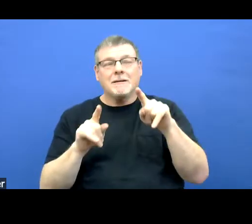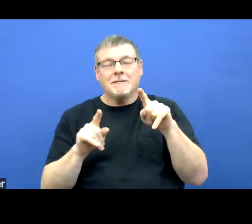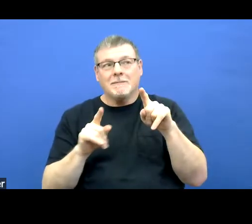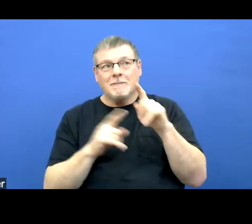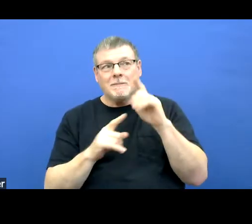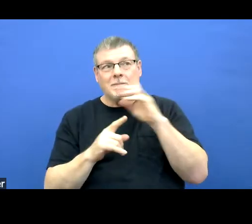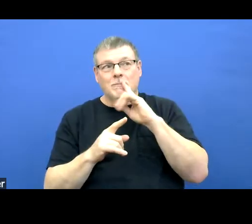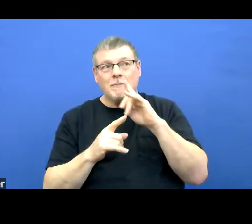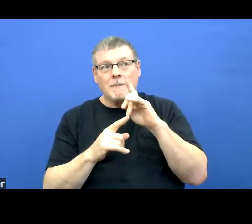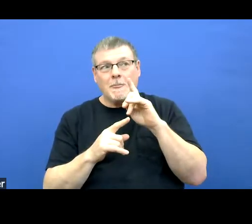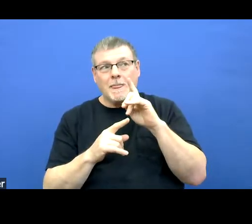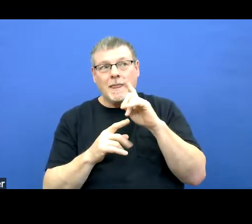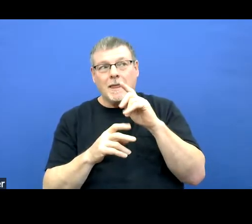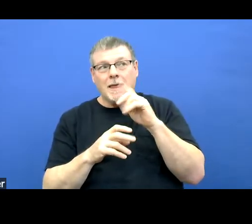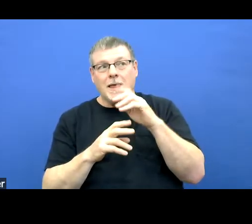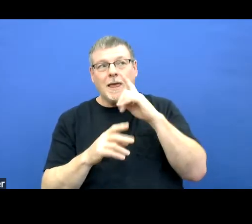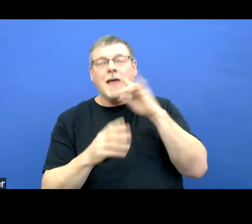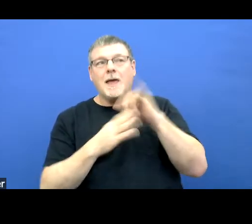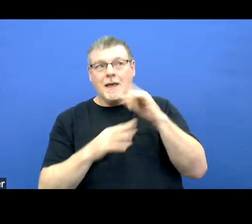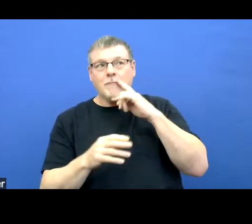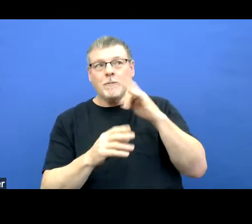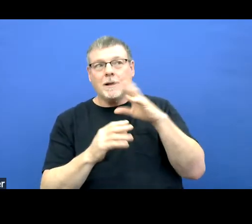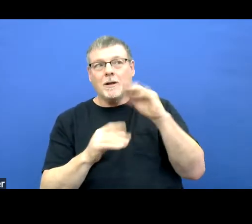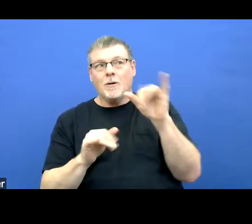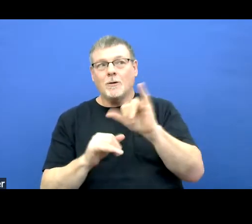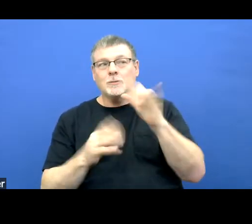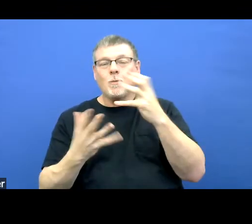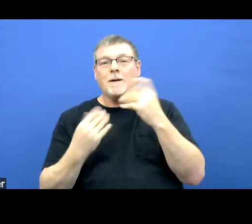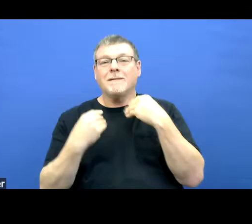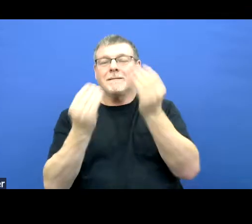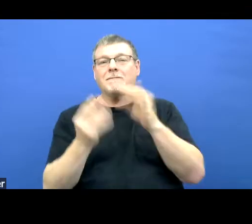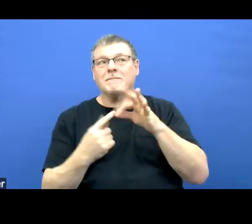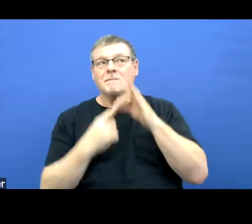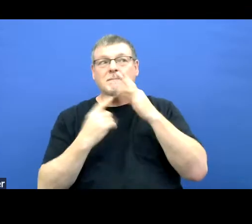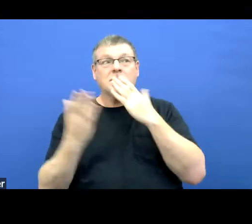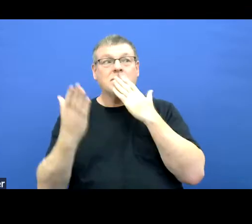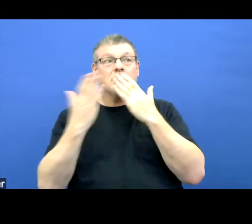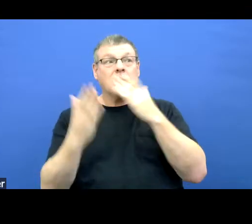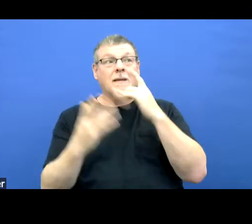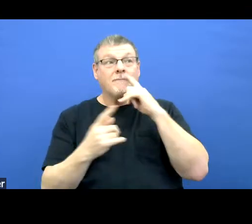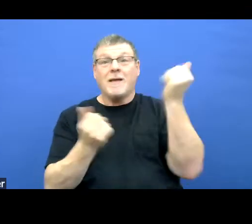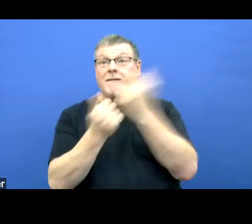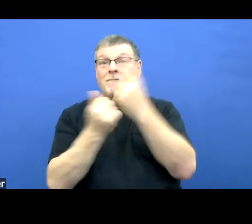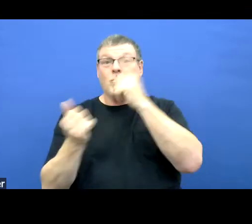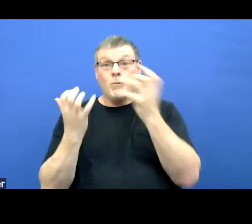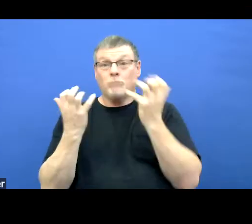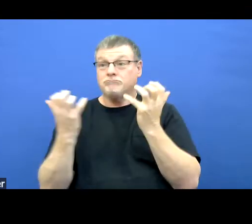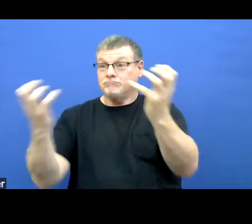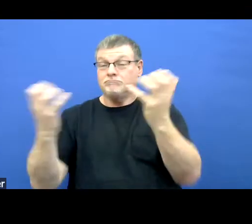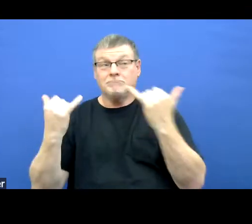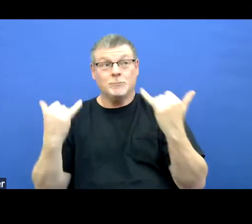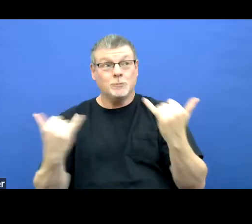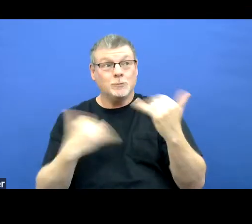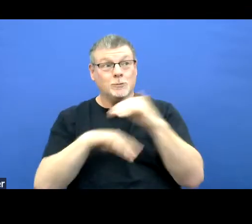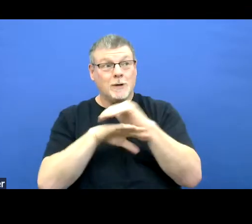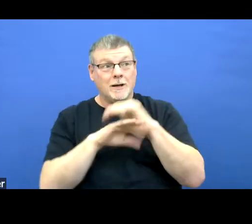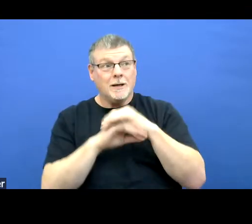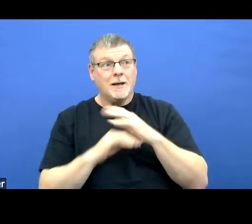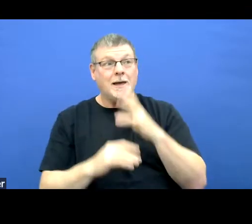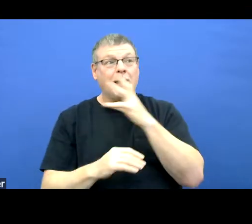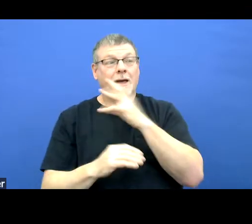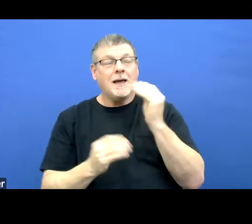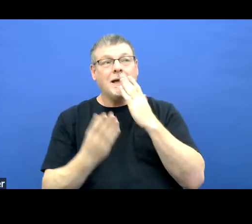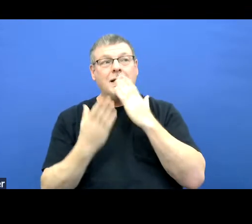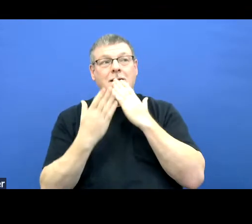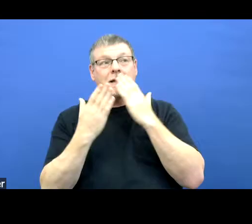have obviously driven me far. And I also want to give special thanks to everyone who's here tonight. I also want to say thank you